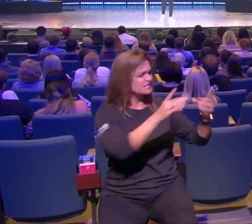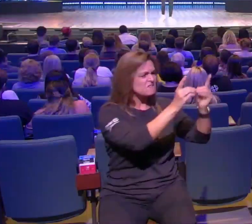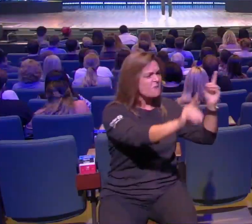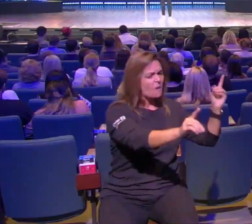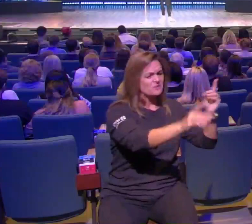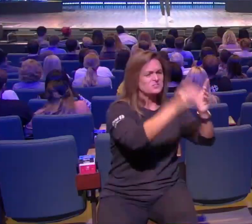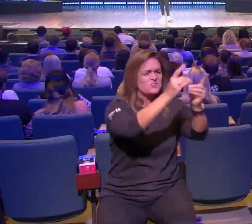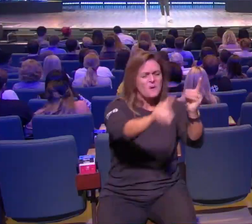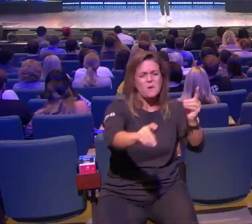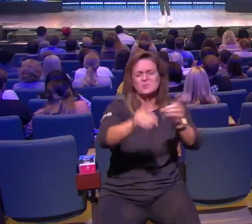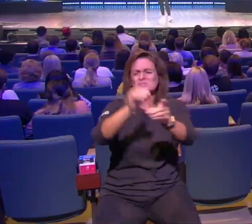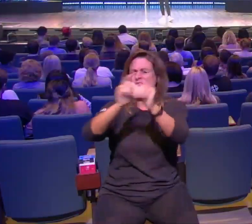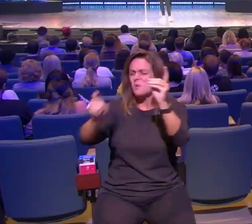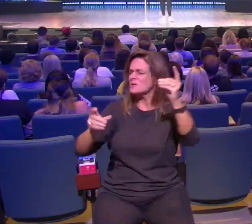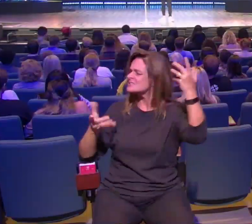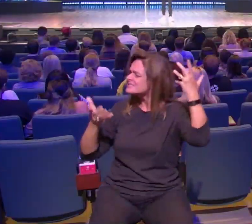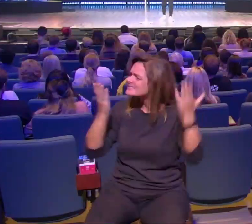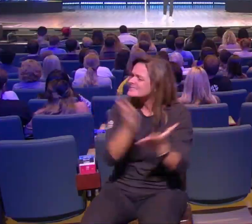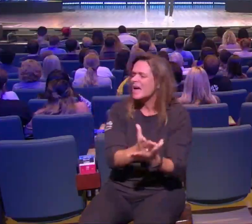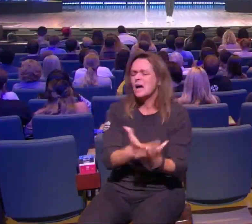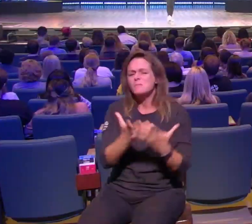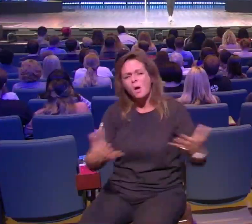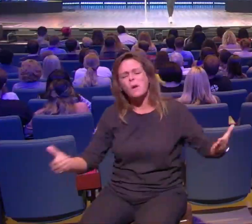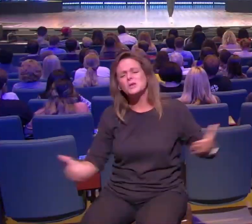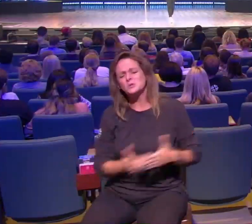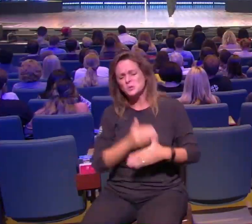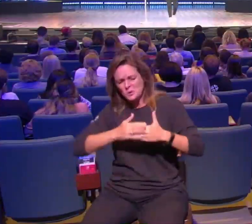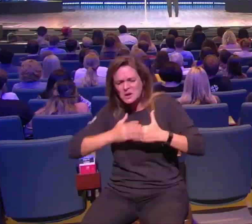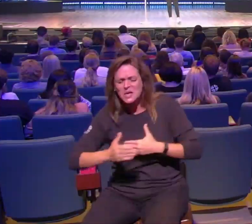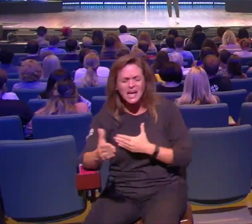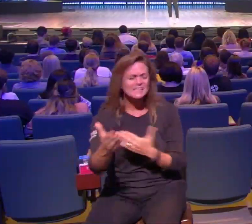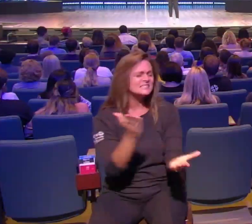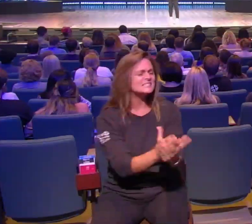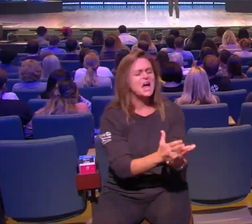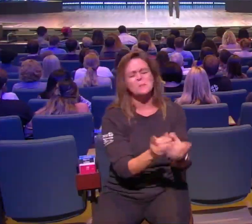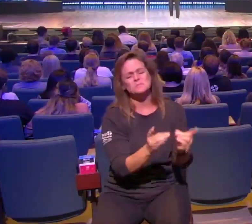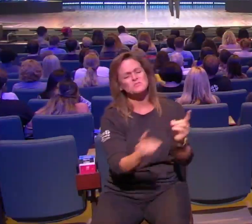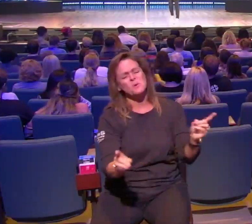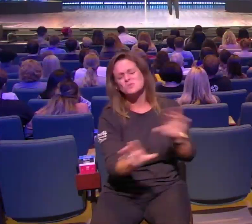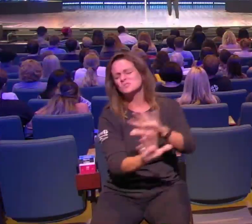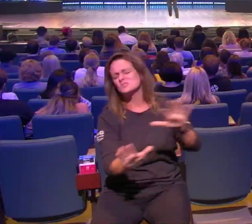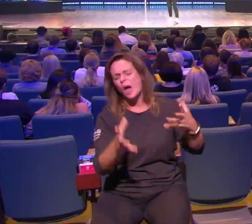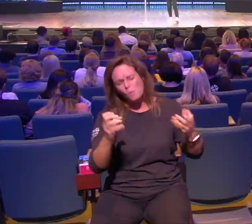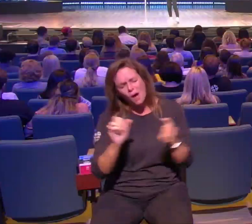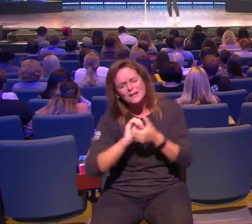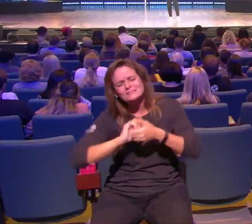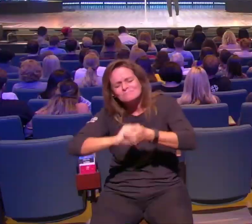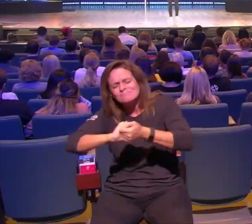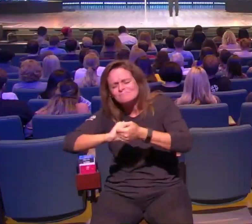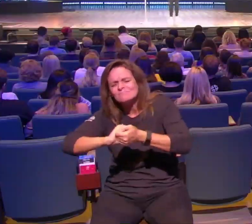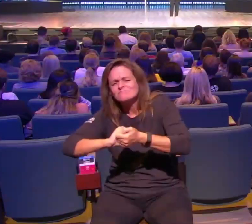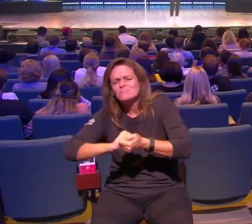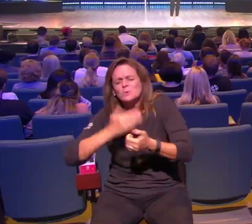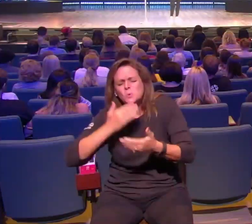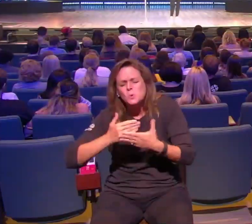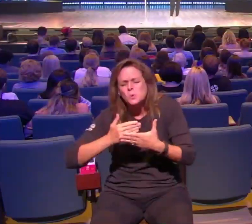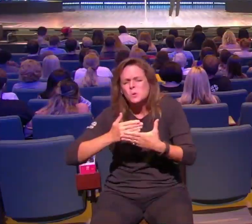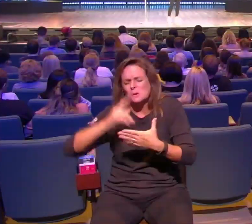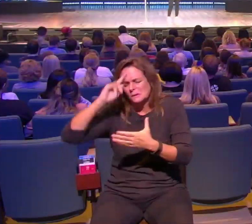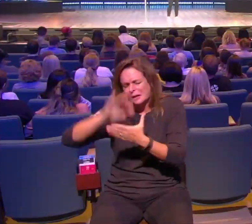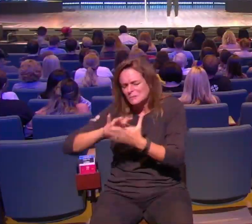but God, I am believing that you want to write a new story on my family. God, I had this